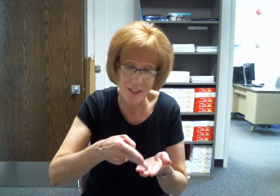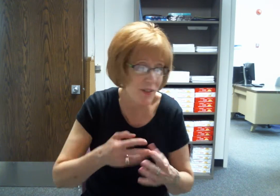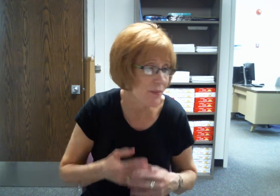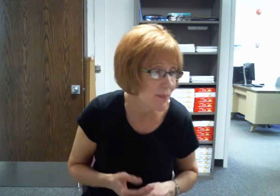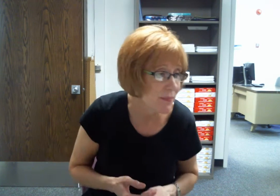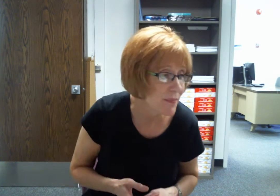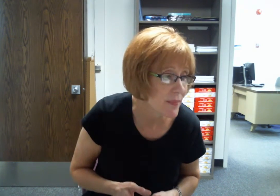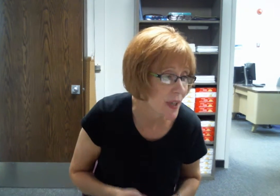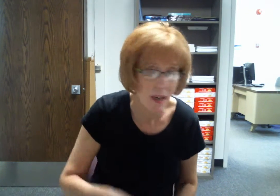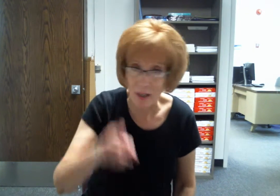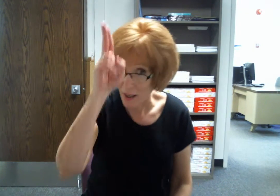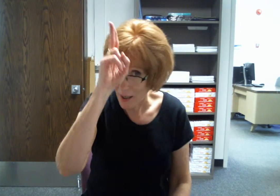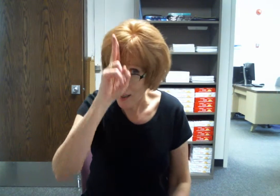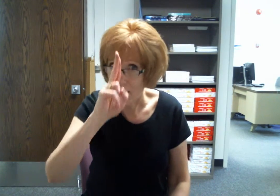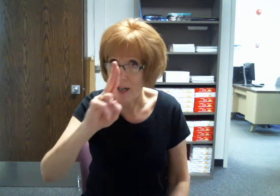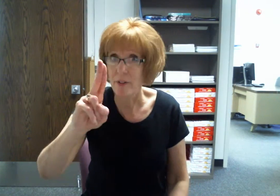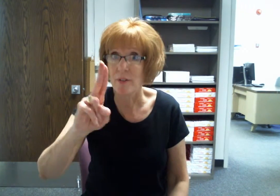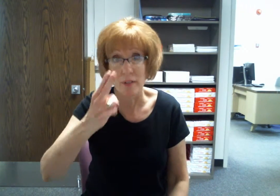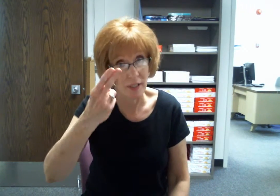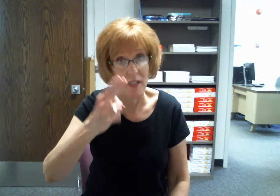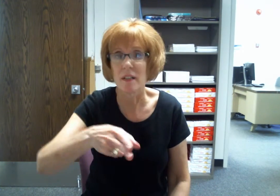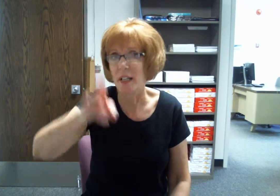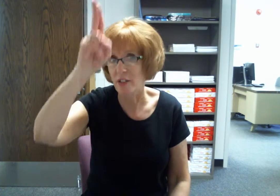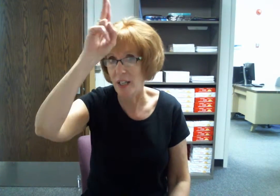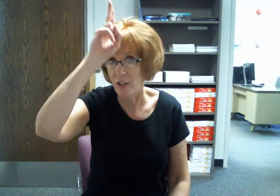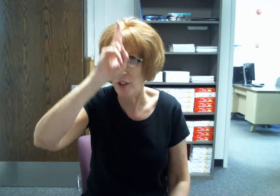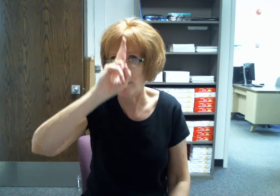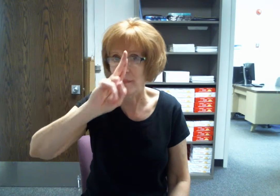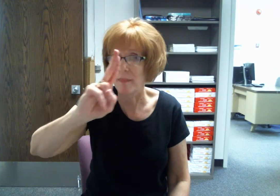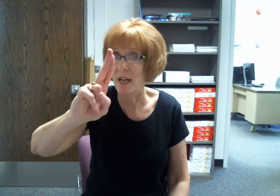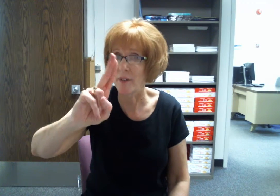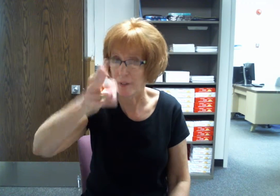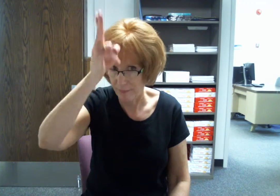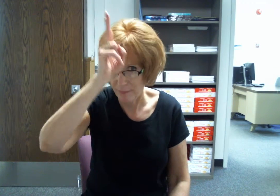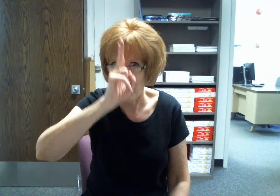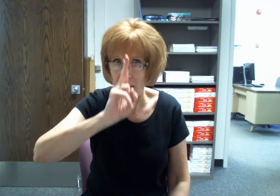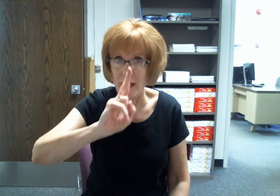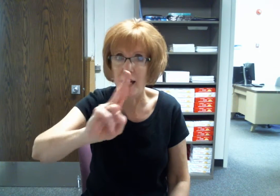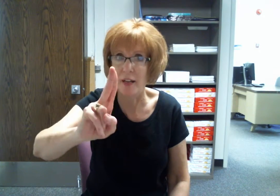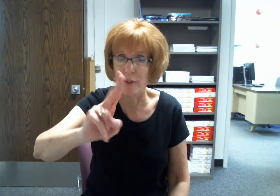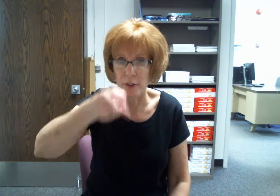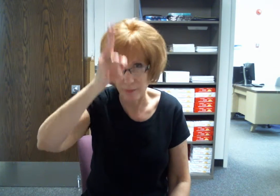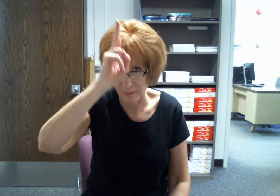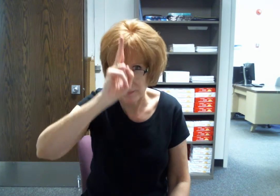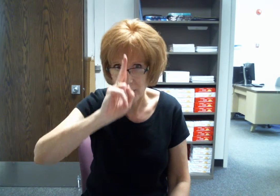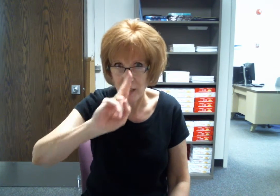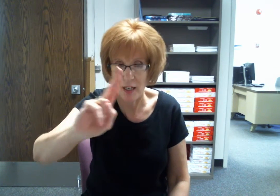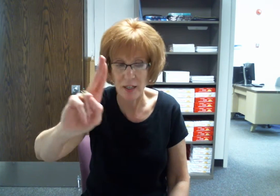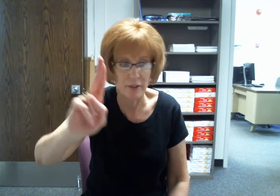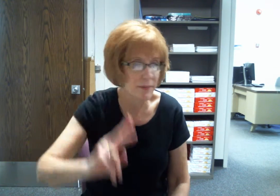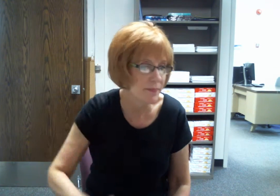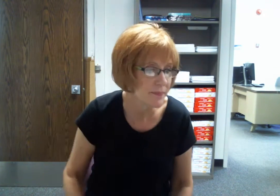Honest. Honor. Again, H hand shape. Honor. I honor you. Honor.